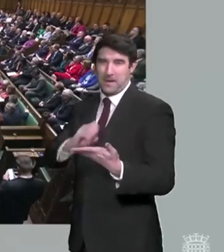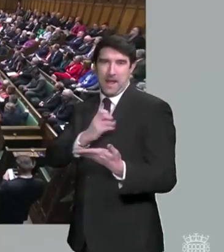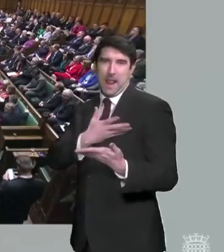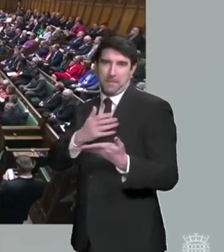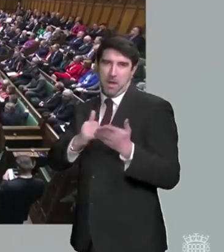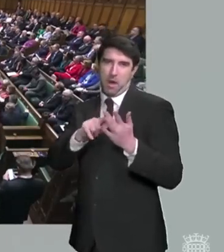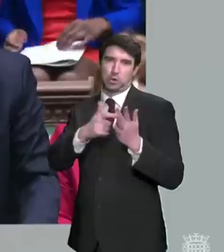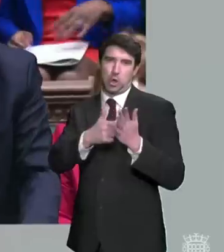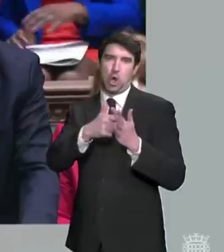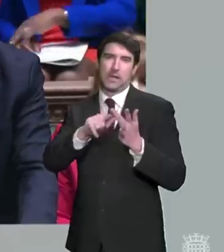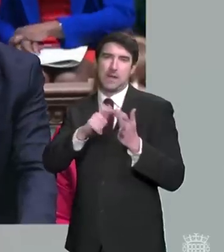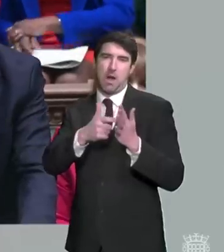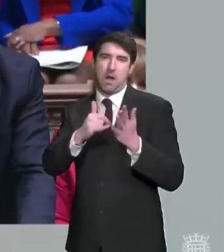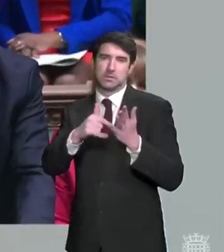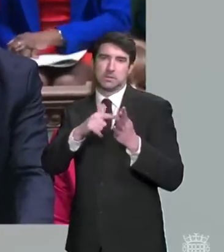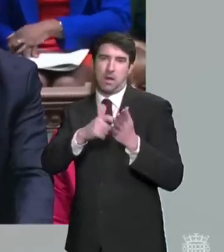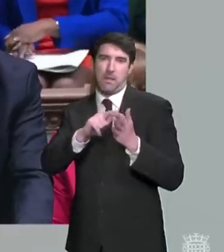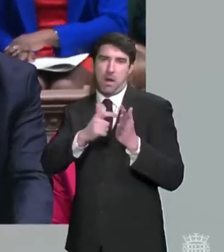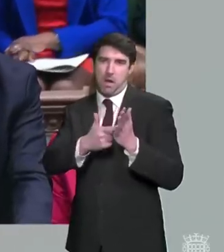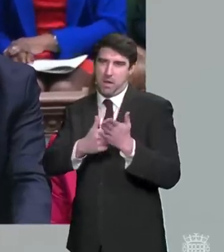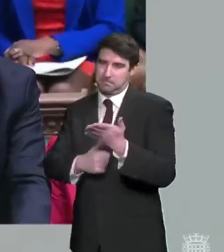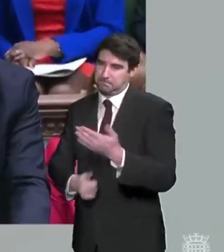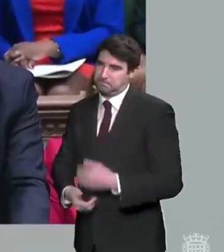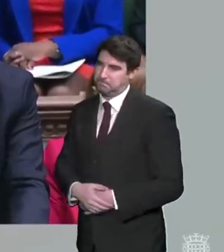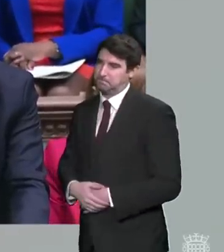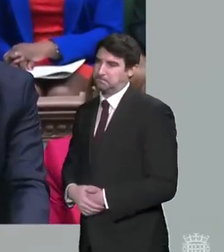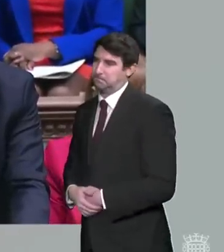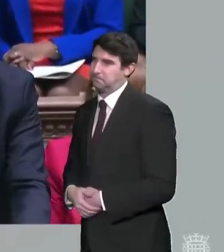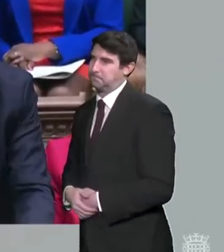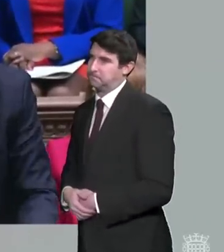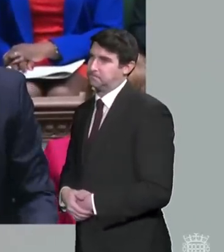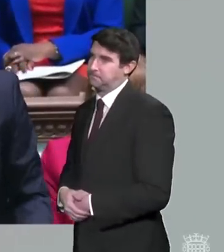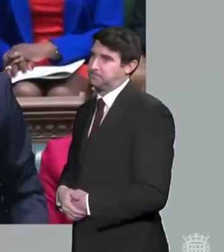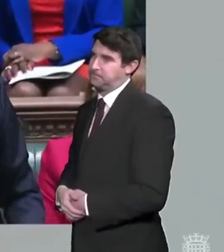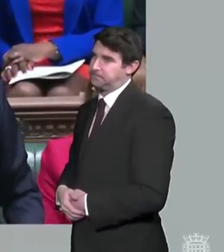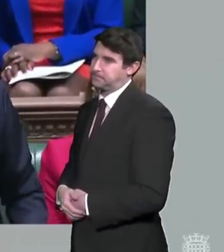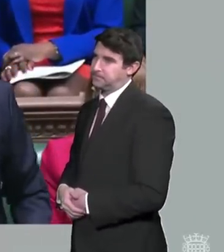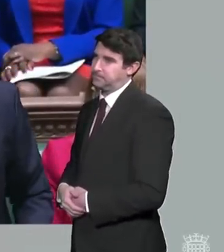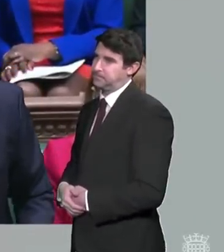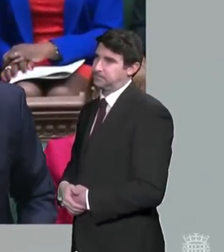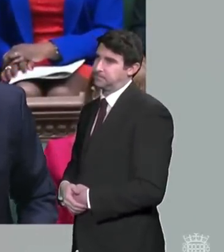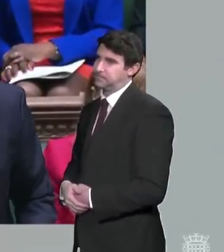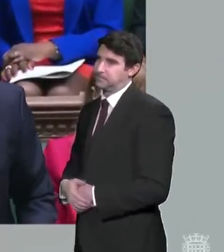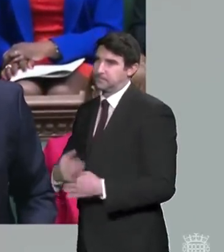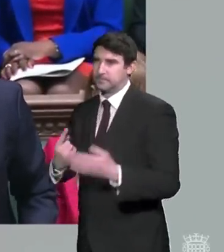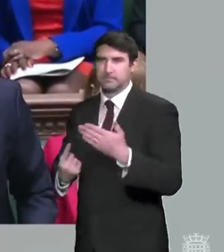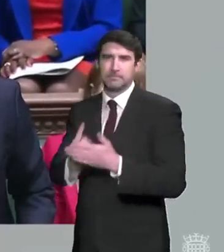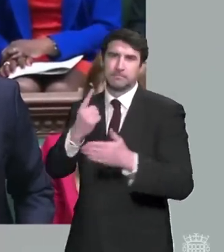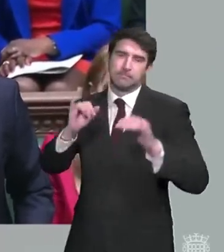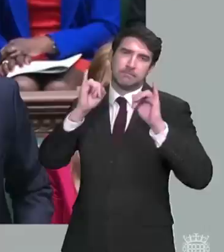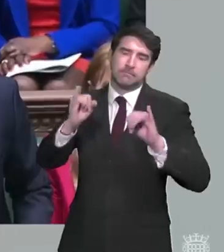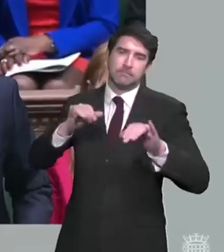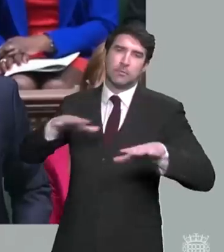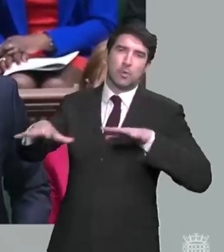Thank you, Mr. Speaker. Over 11,000 people have died as a result of the devastating earthquake